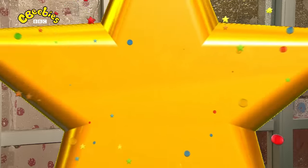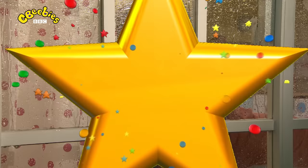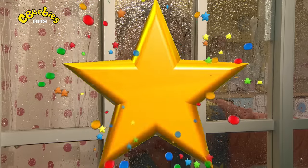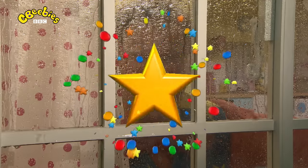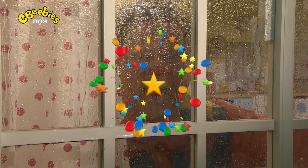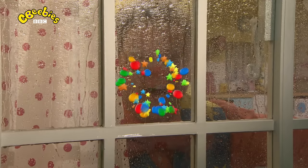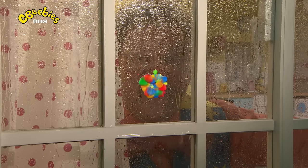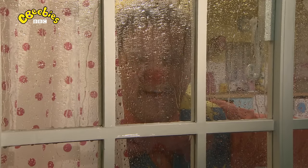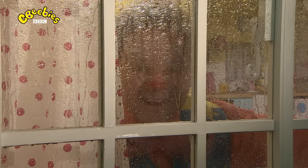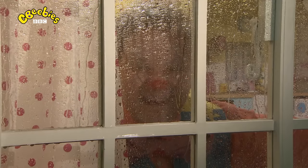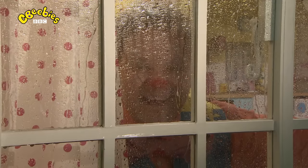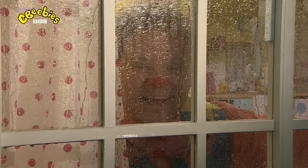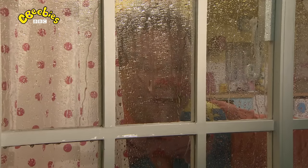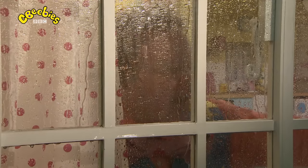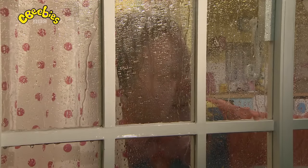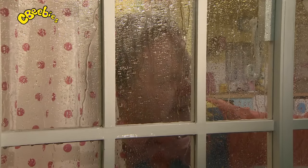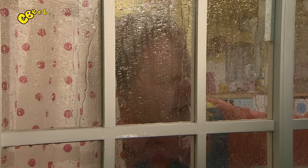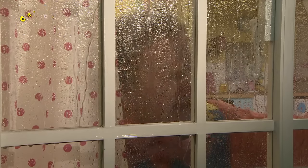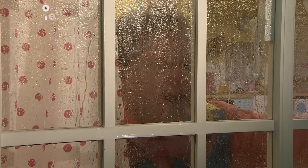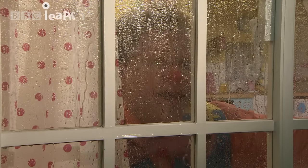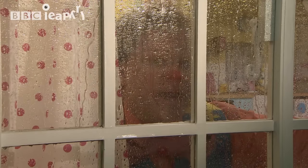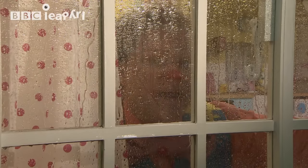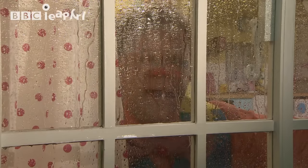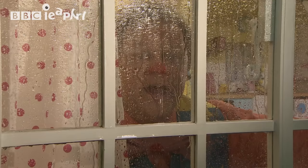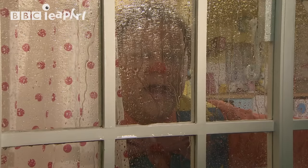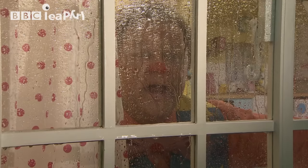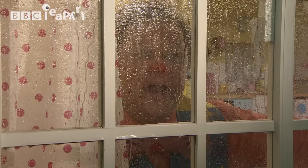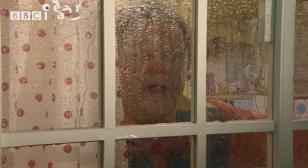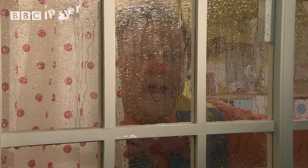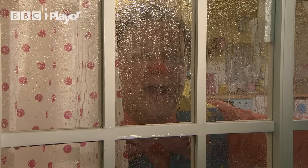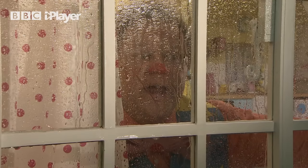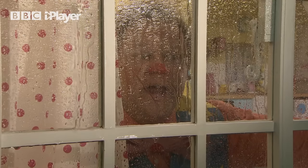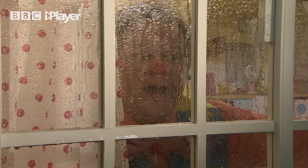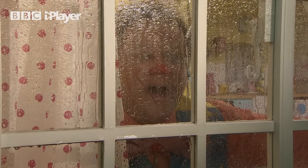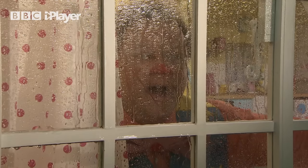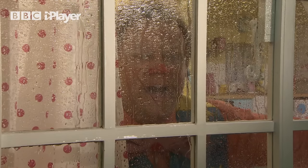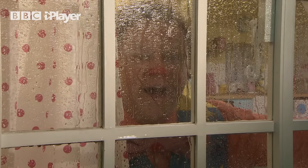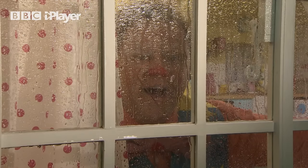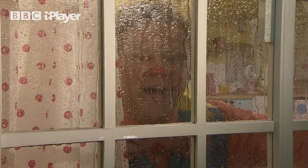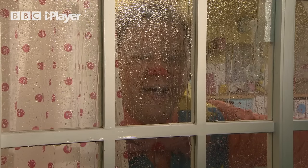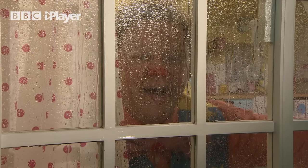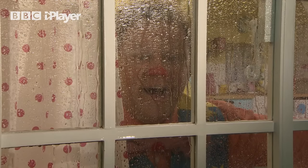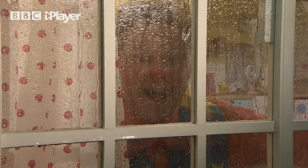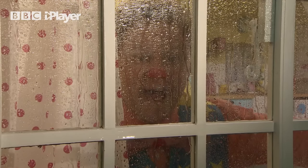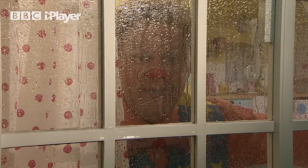oh hello are you waiting for the rain to stop so you can go camping uh no i am